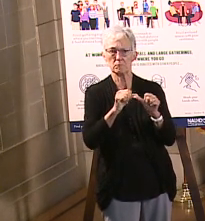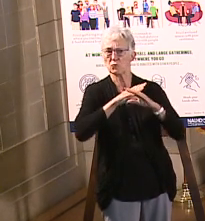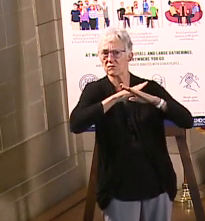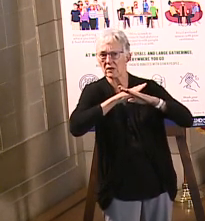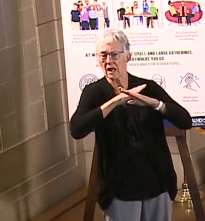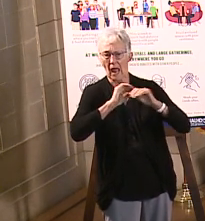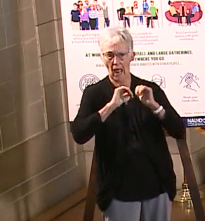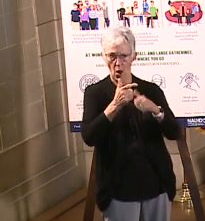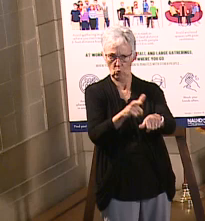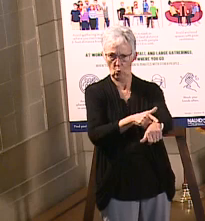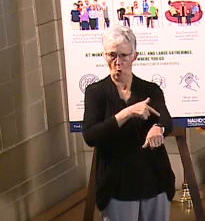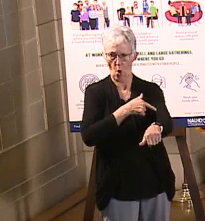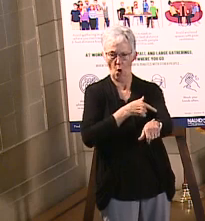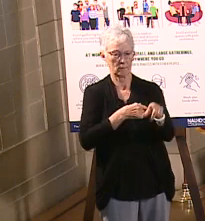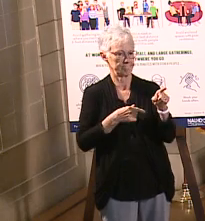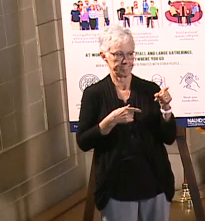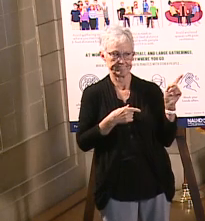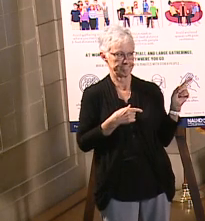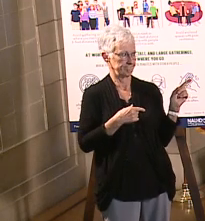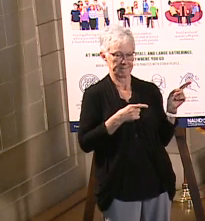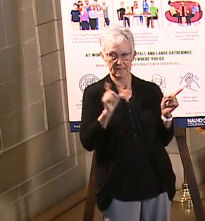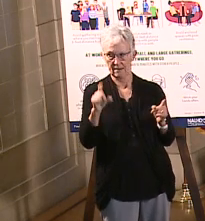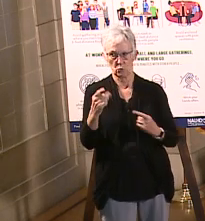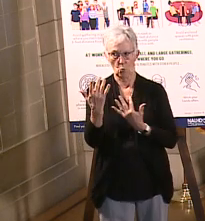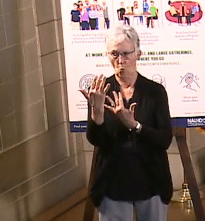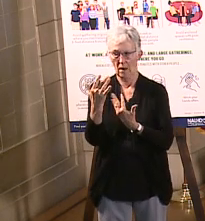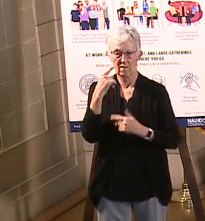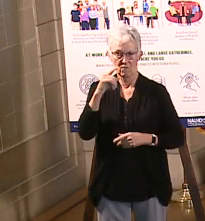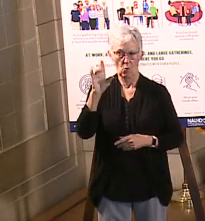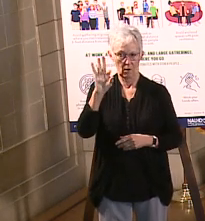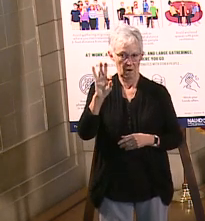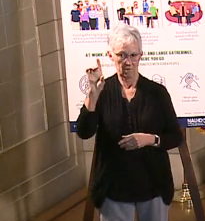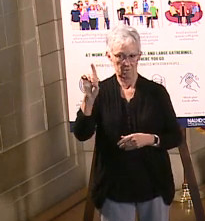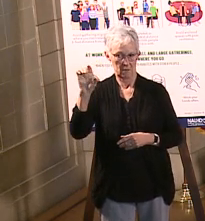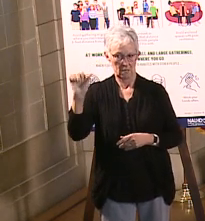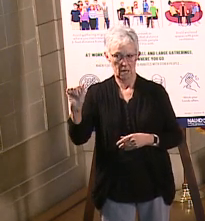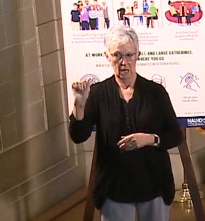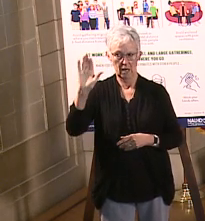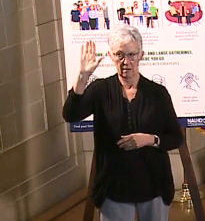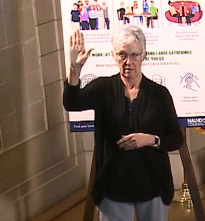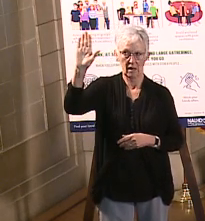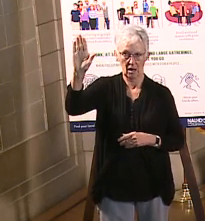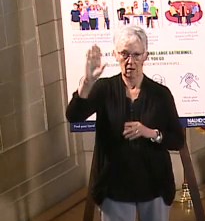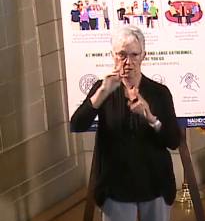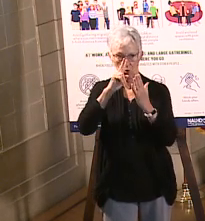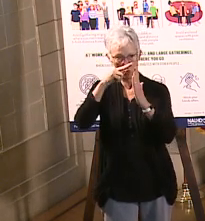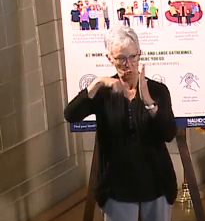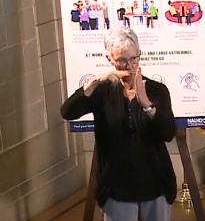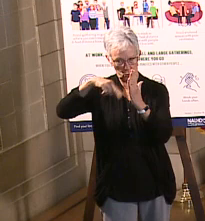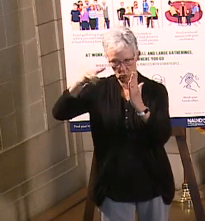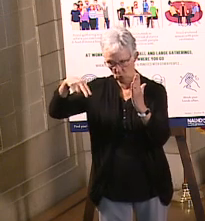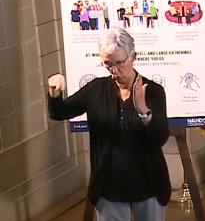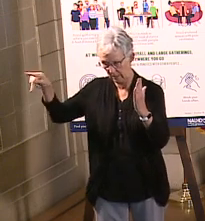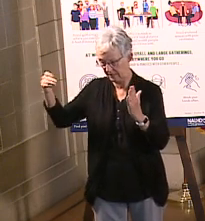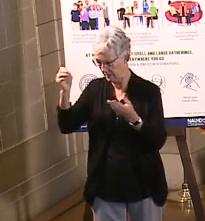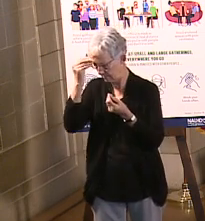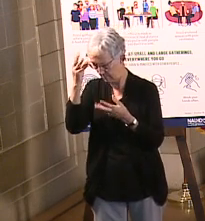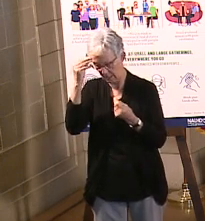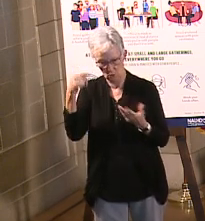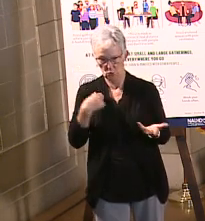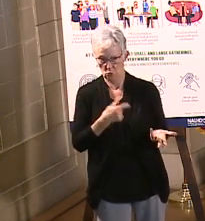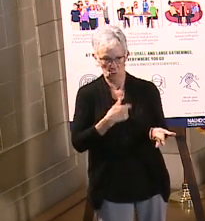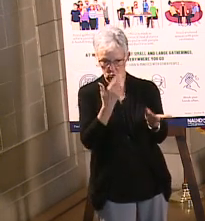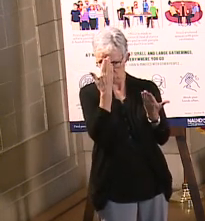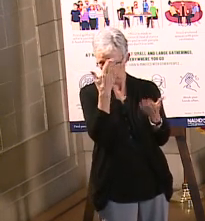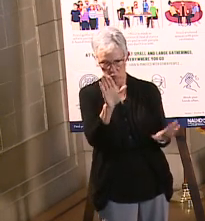and see as the FDA evaluates the data, whether or not that's part of what they know. So I guess we just have to wait and see